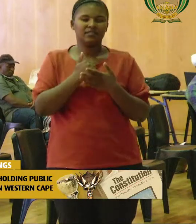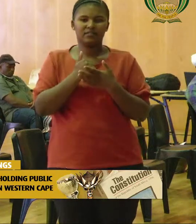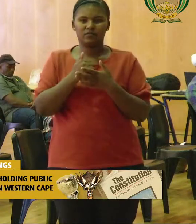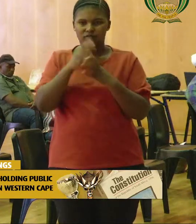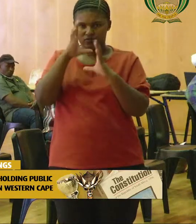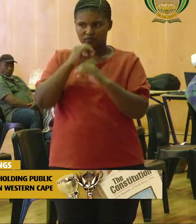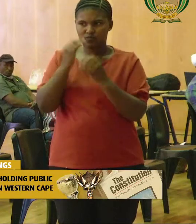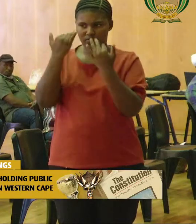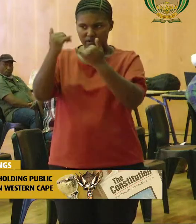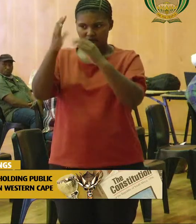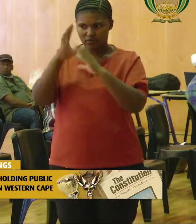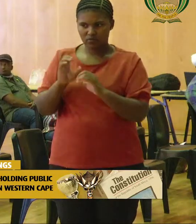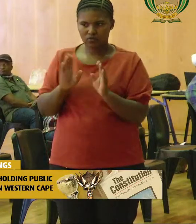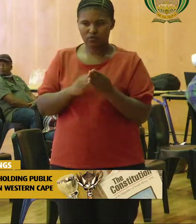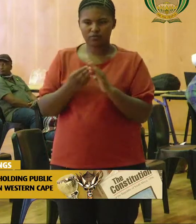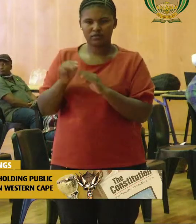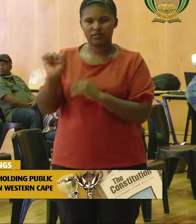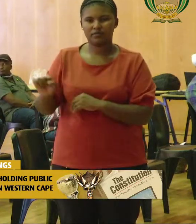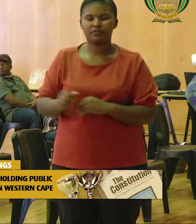to that.